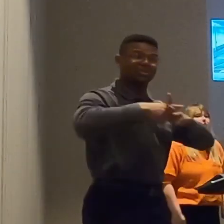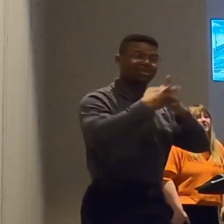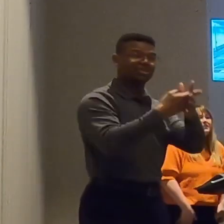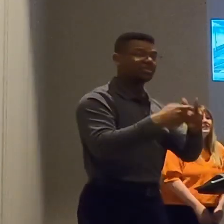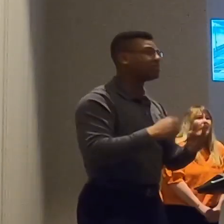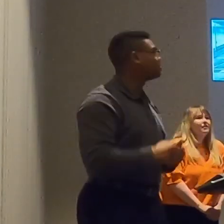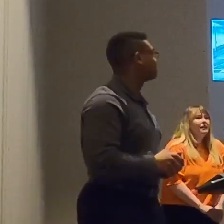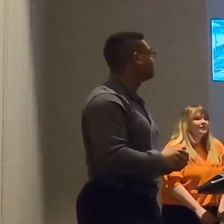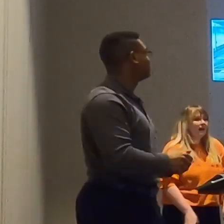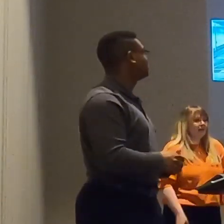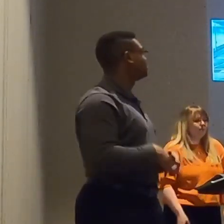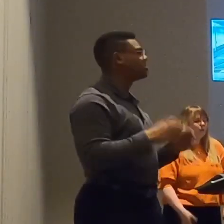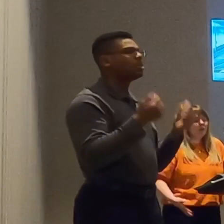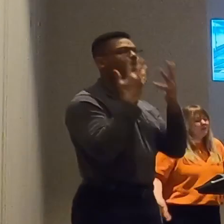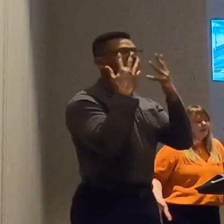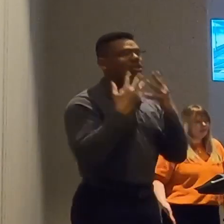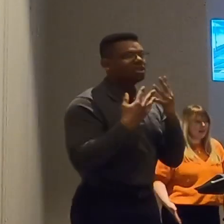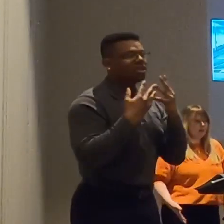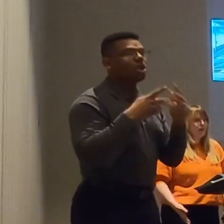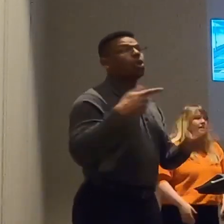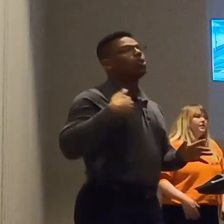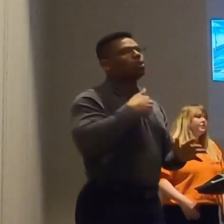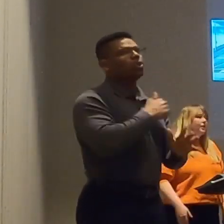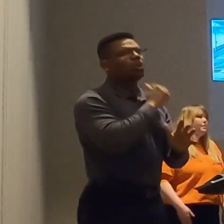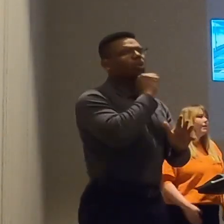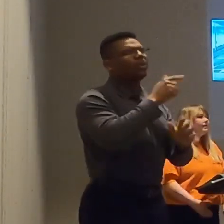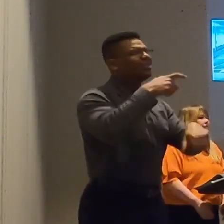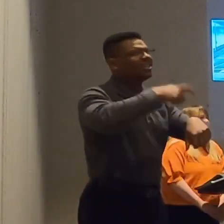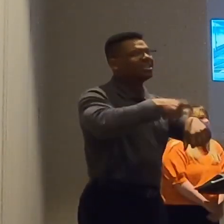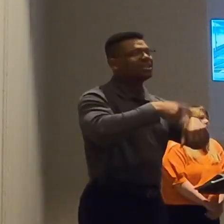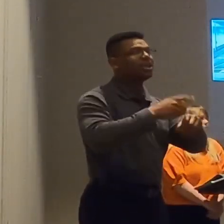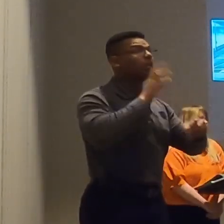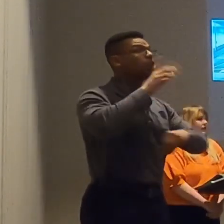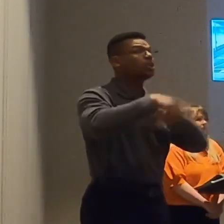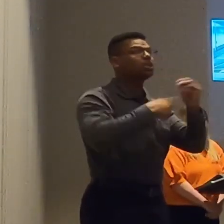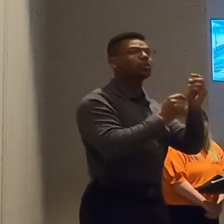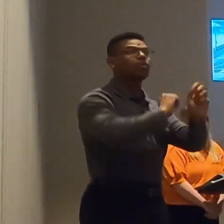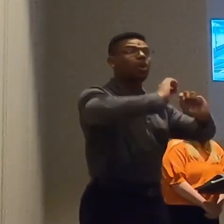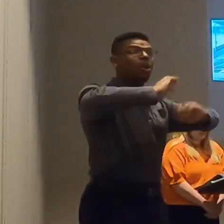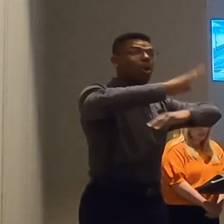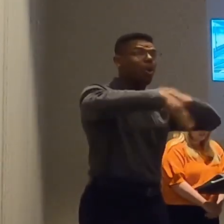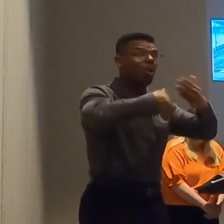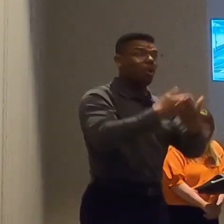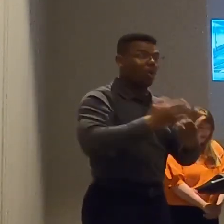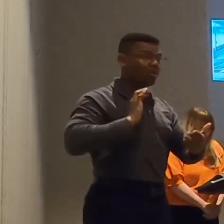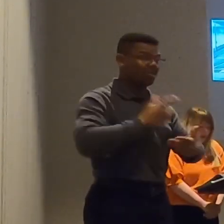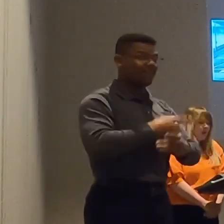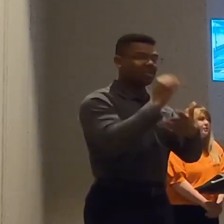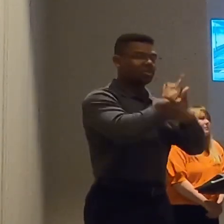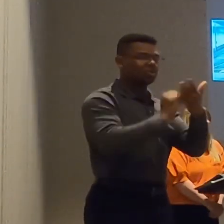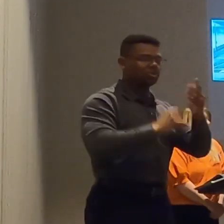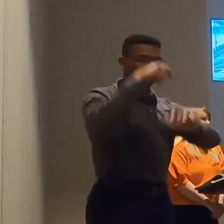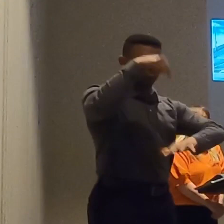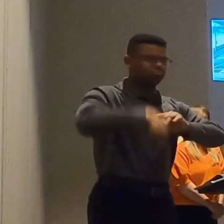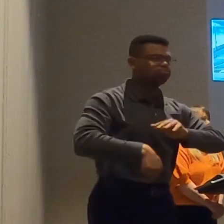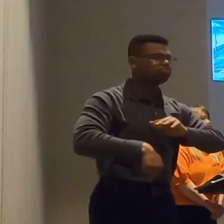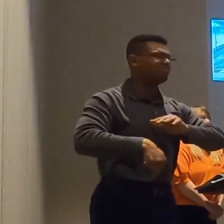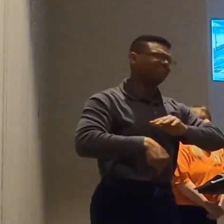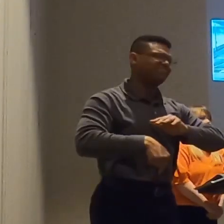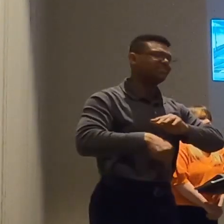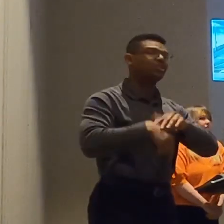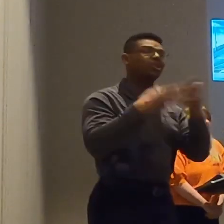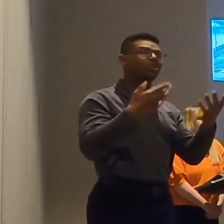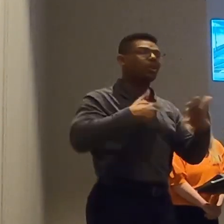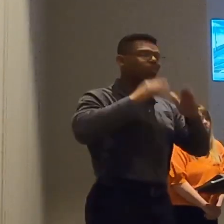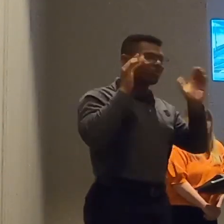So unfortunately, I don't have time, or we don't have time, to talk about every single artwork in this exhibition in depth. So instead, I'm going to